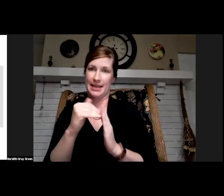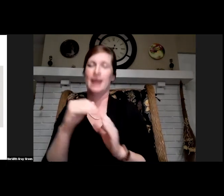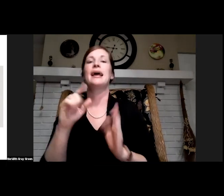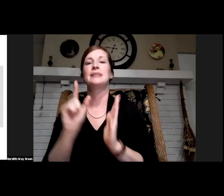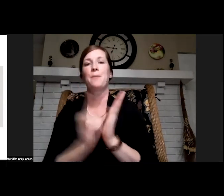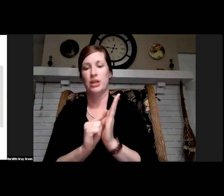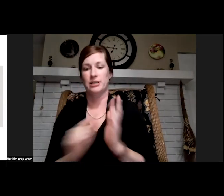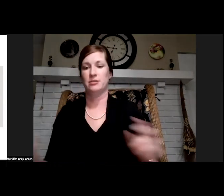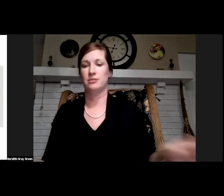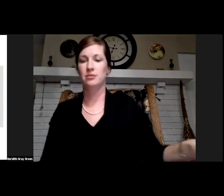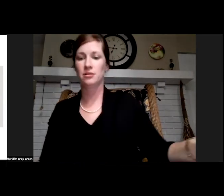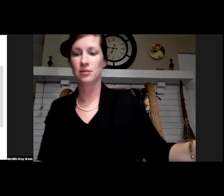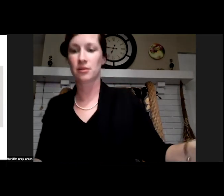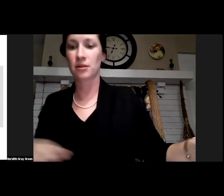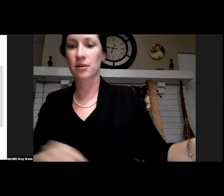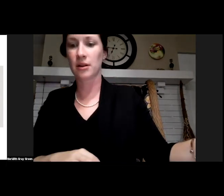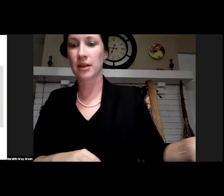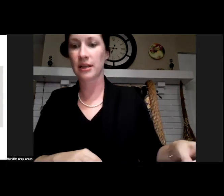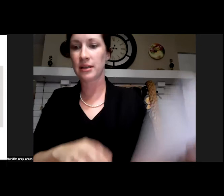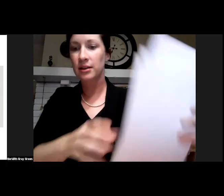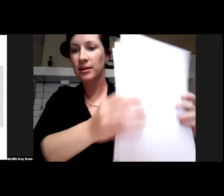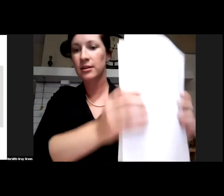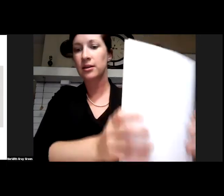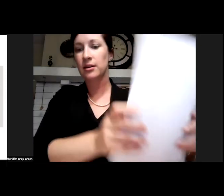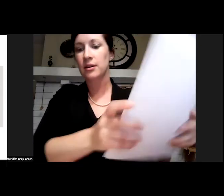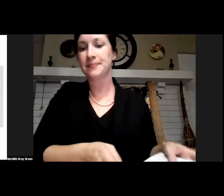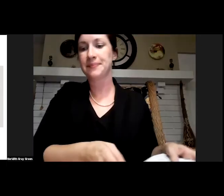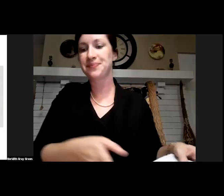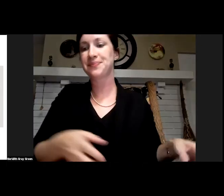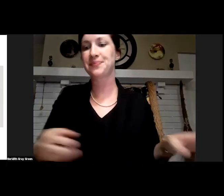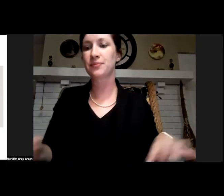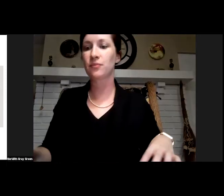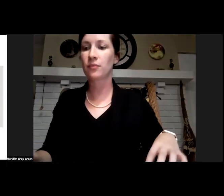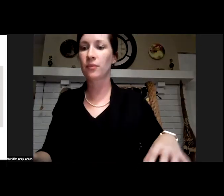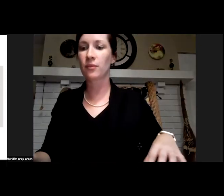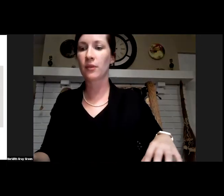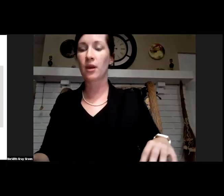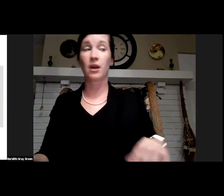It's interesting. This is actually not a painting, it's a print.